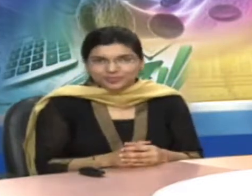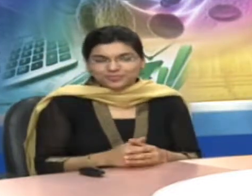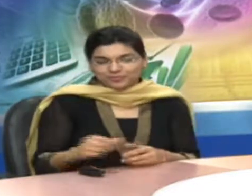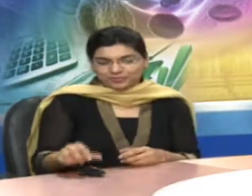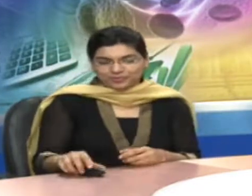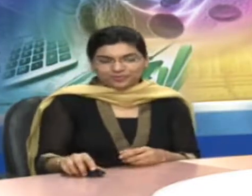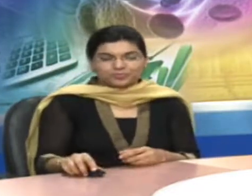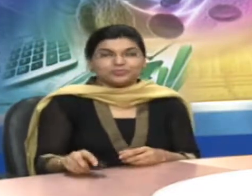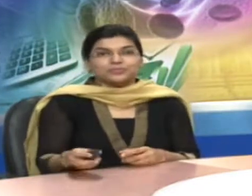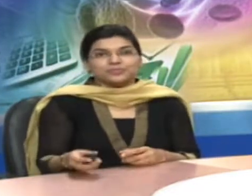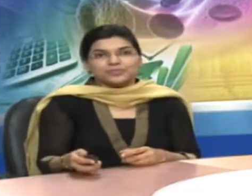with young children.